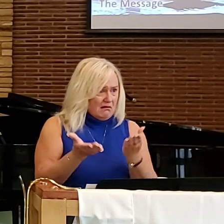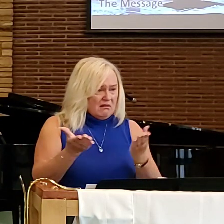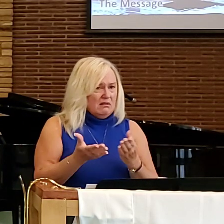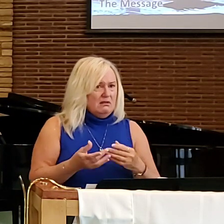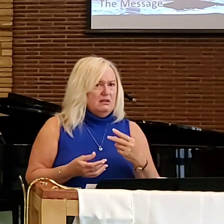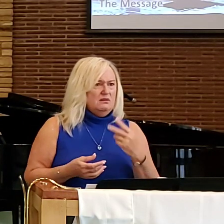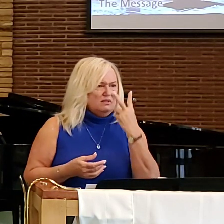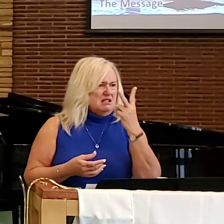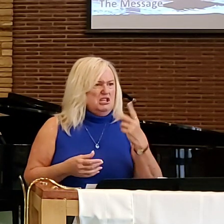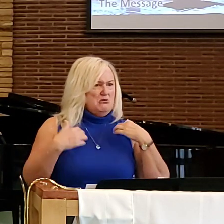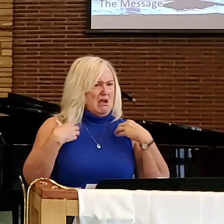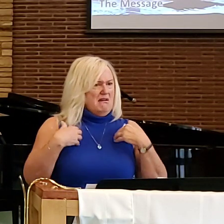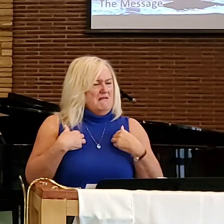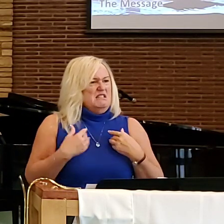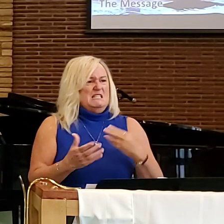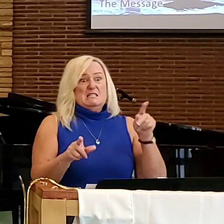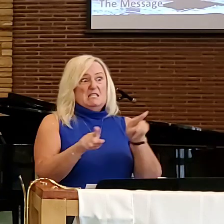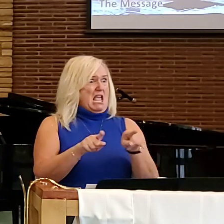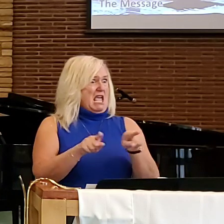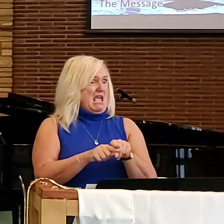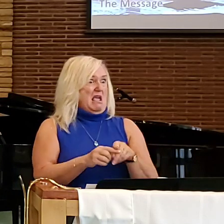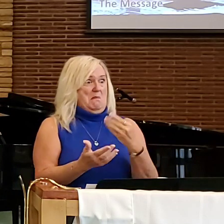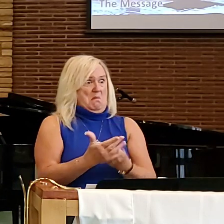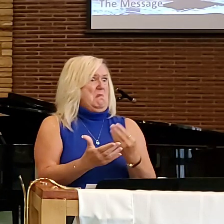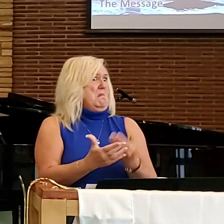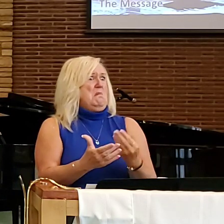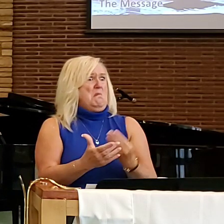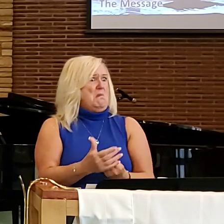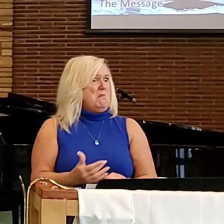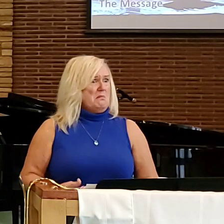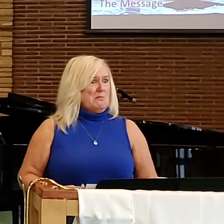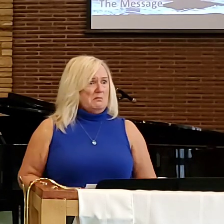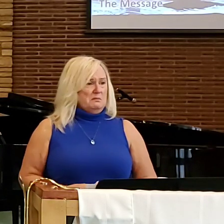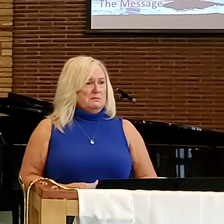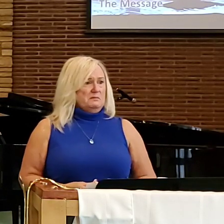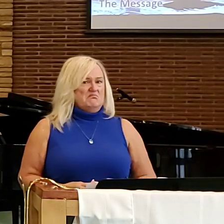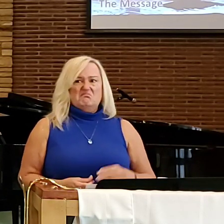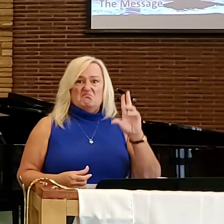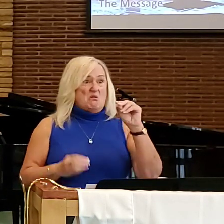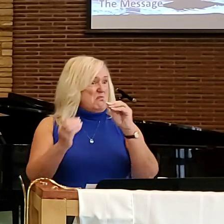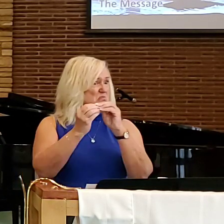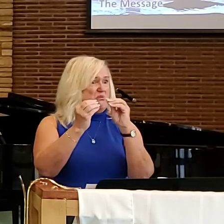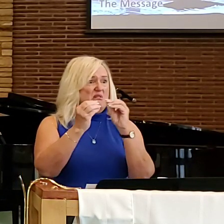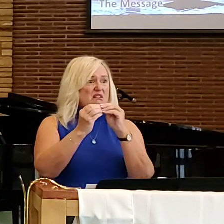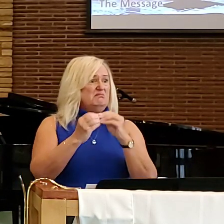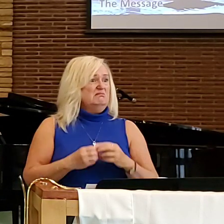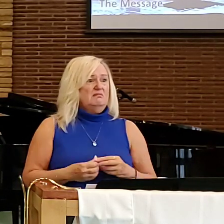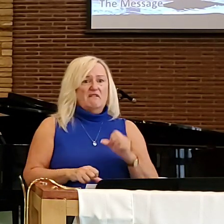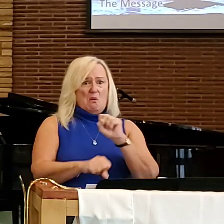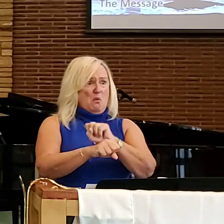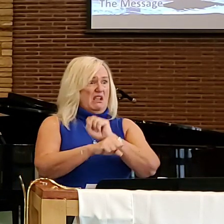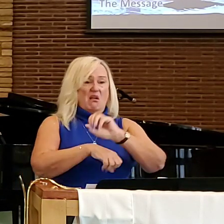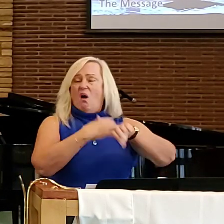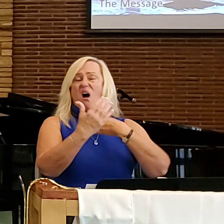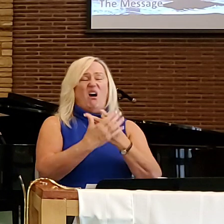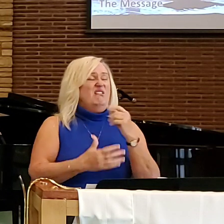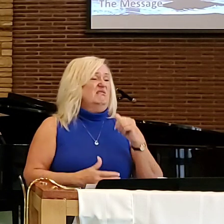you got the same lousy coin. No more for working all